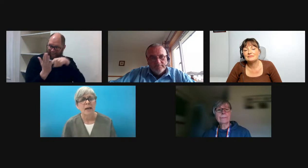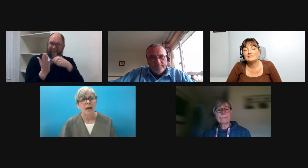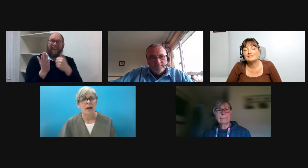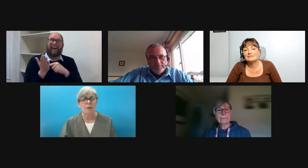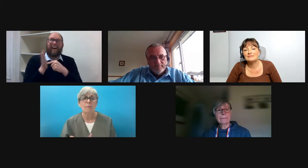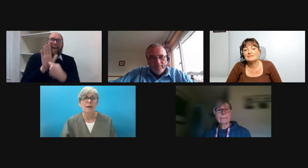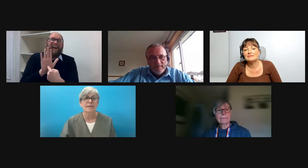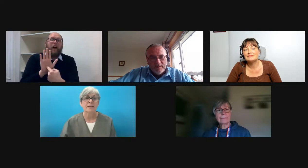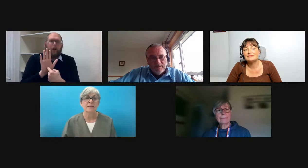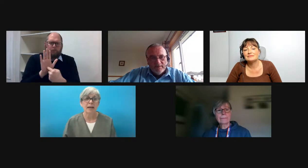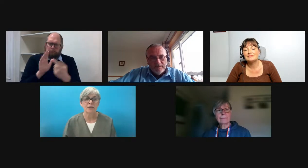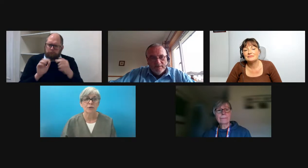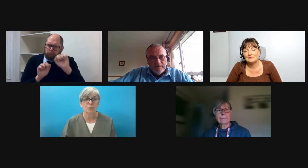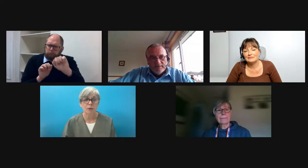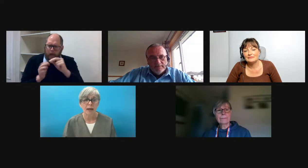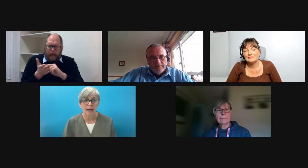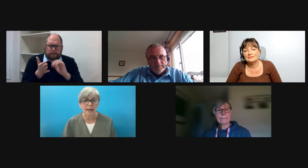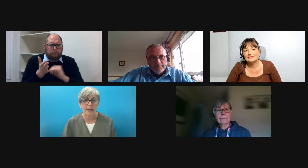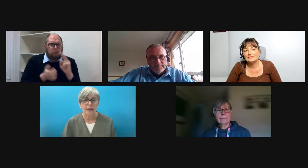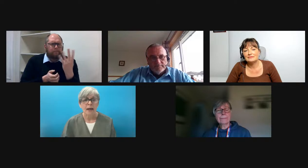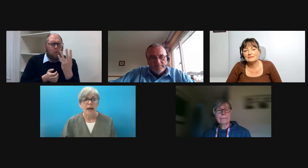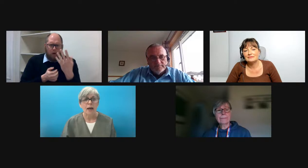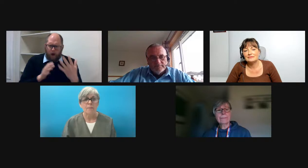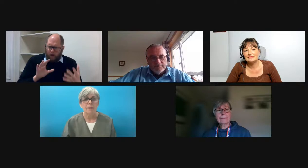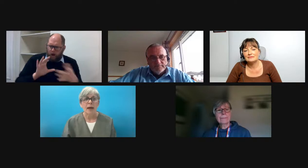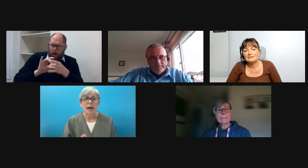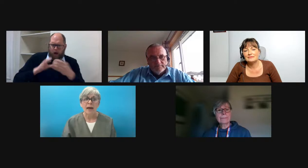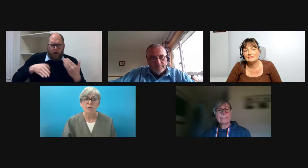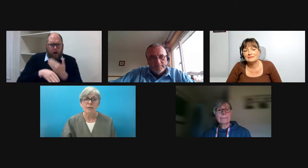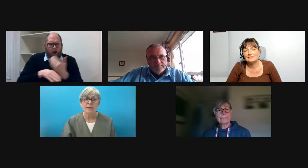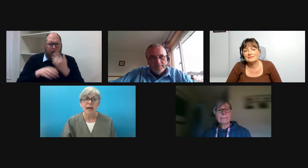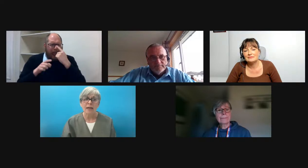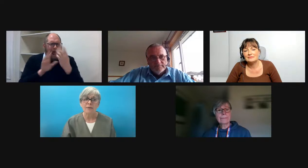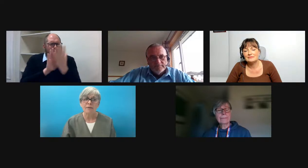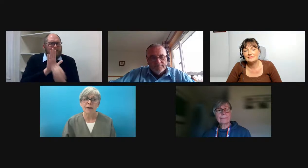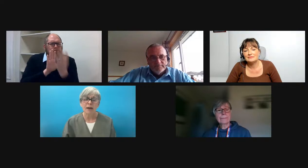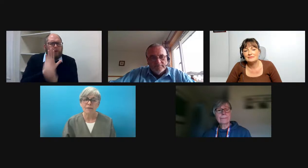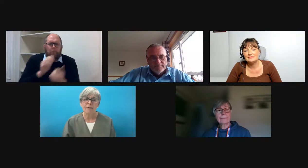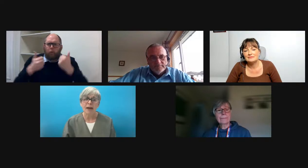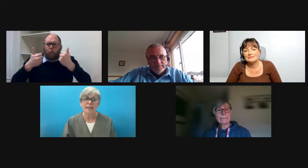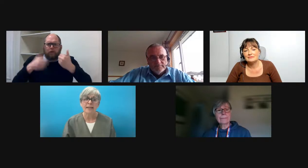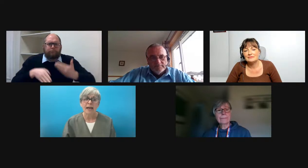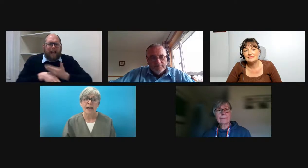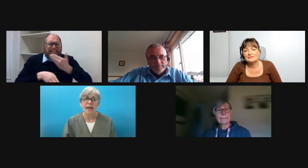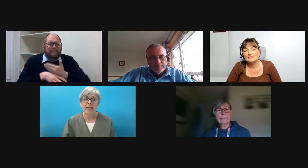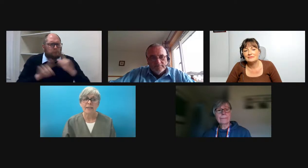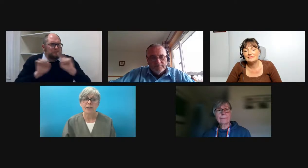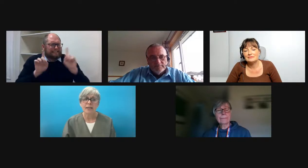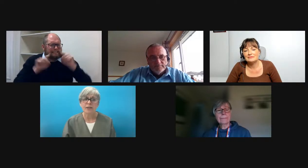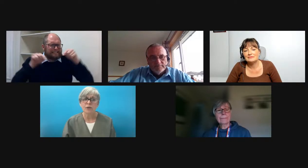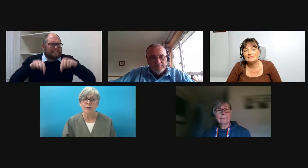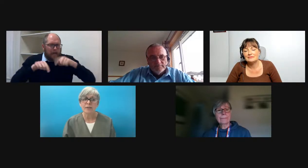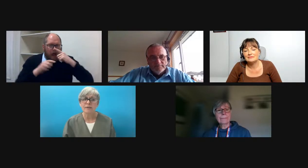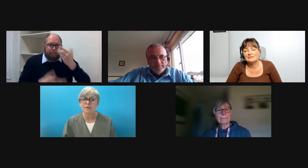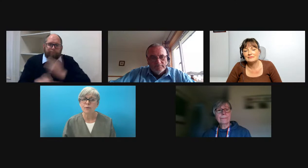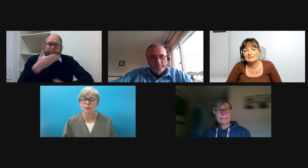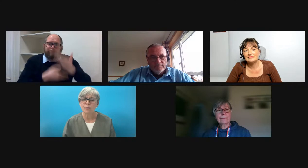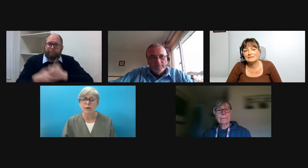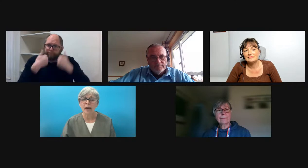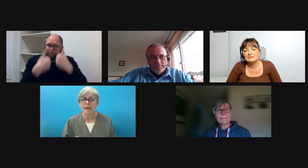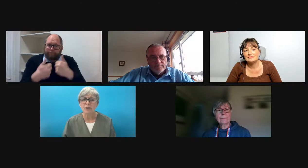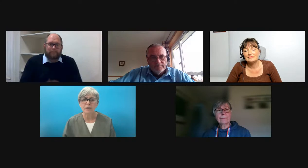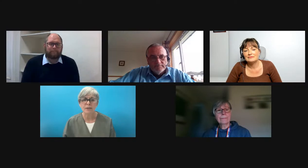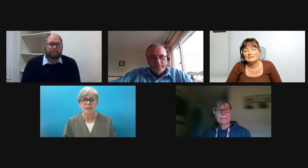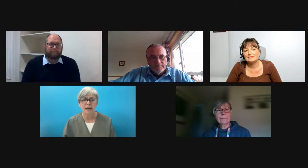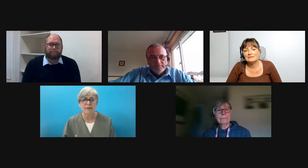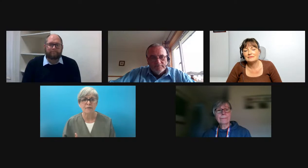made a BSL national plan. How does that affect NHS 24?